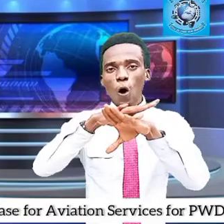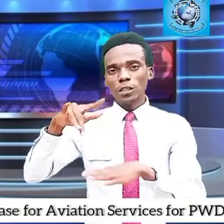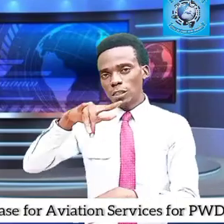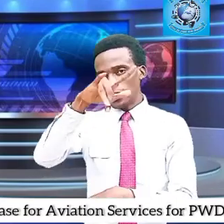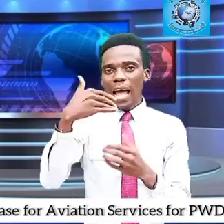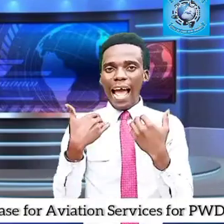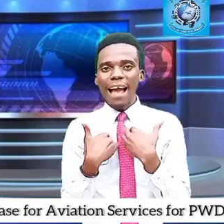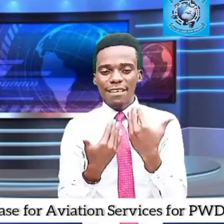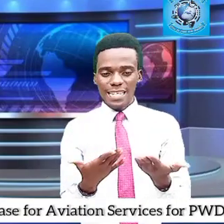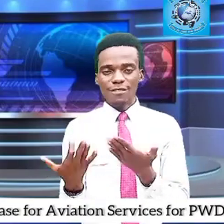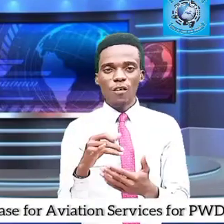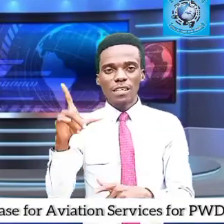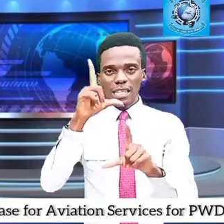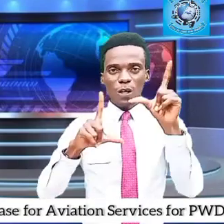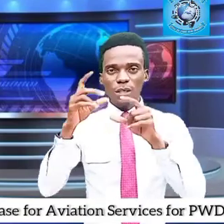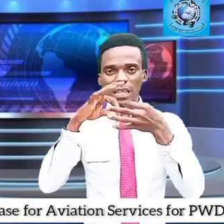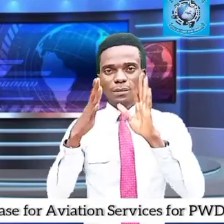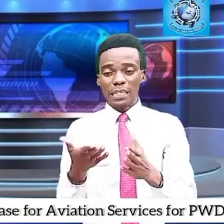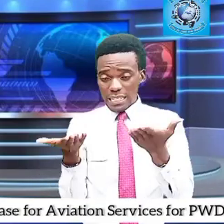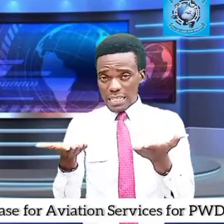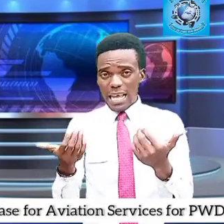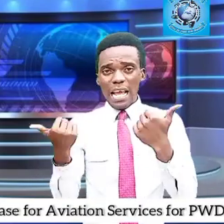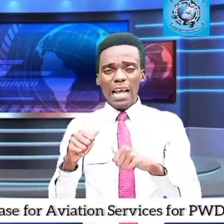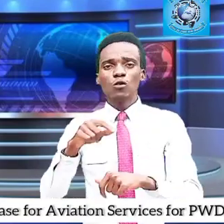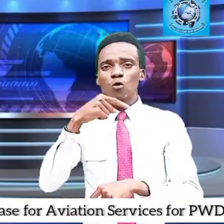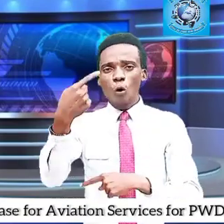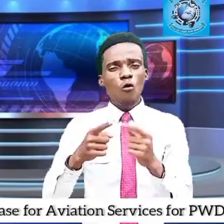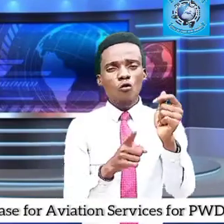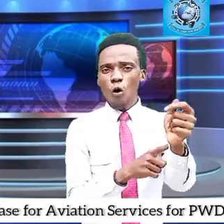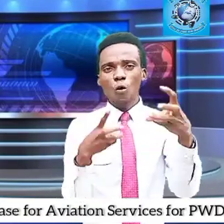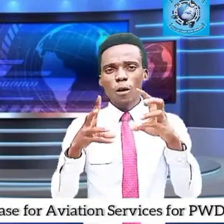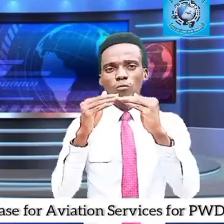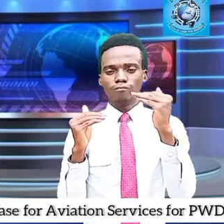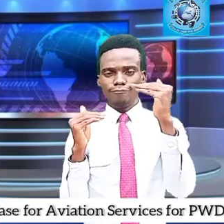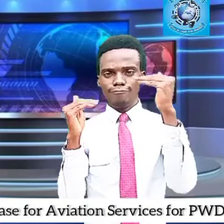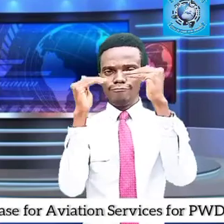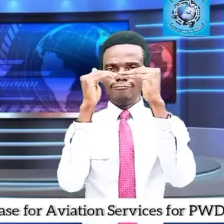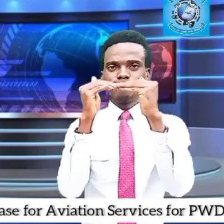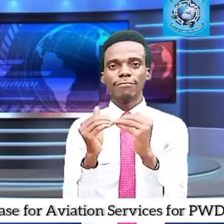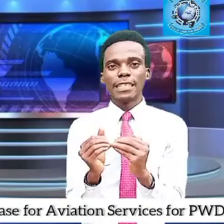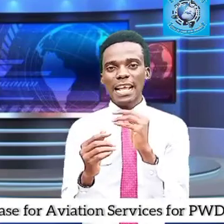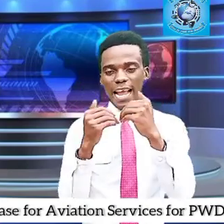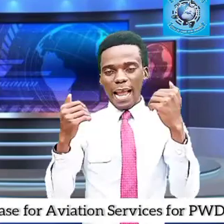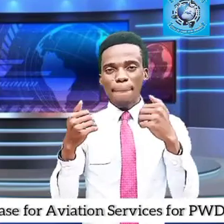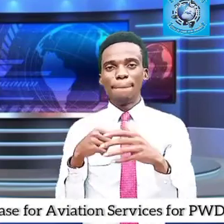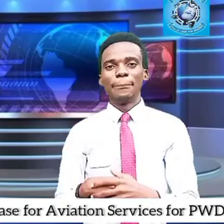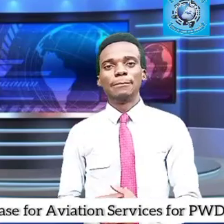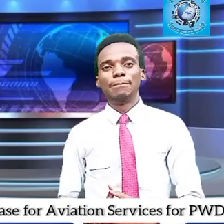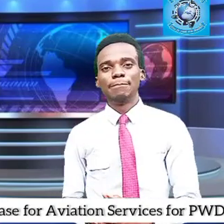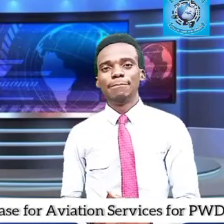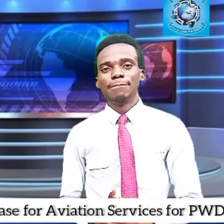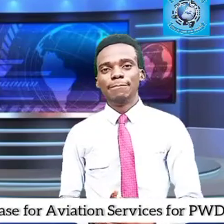service of sign language interpreters in place will go a long way to bridging the communication gap."